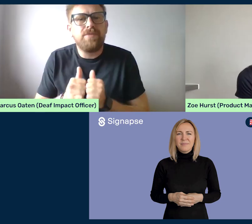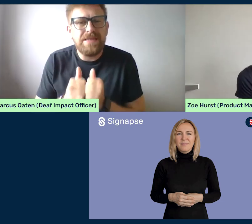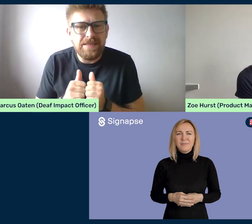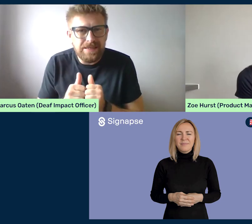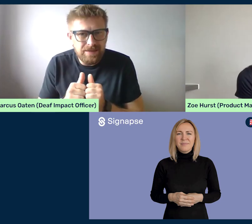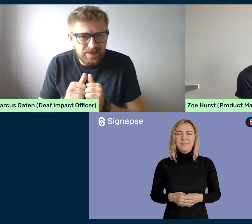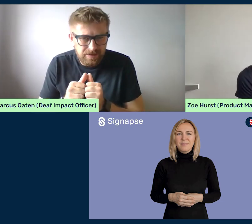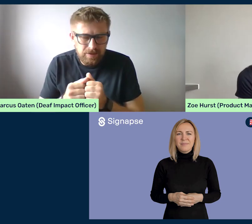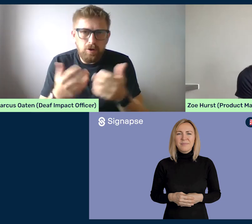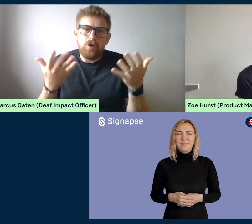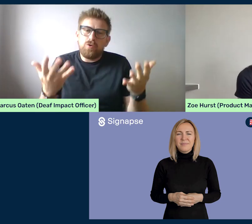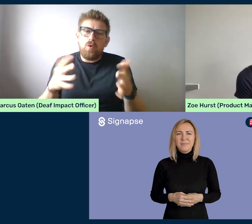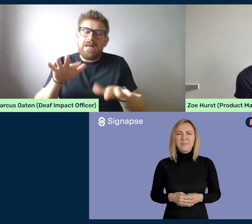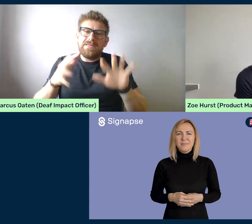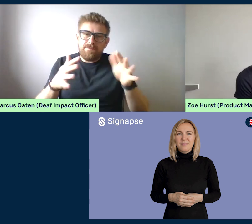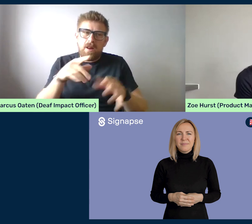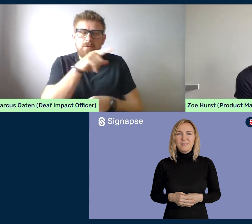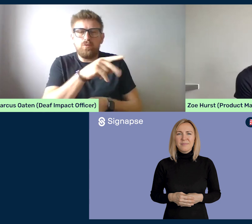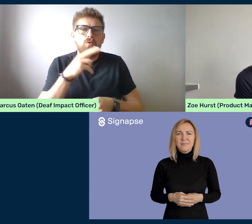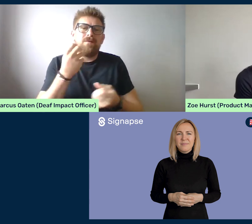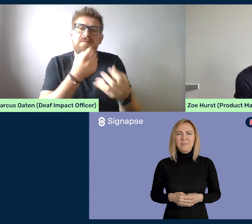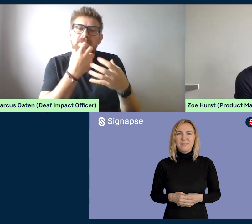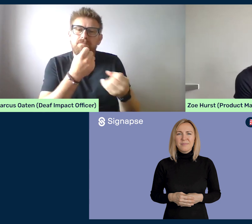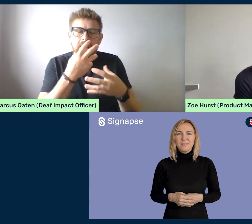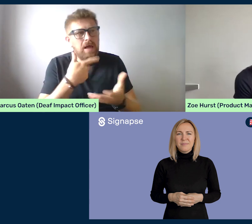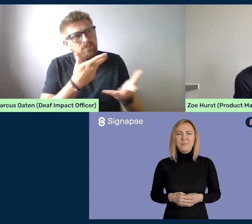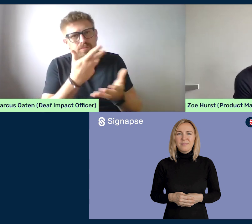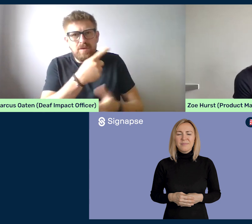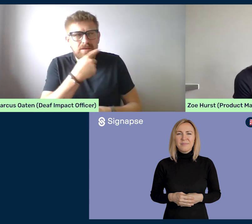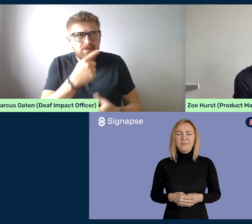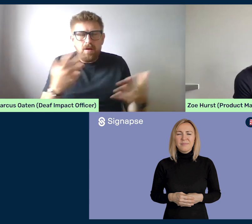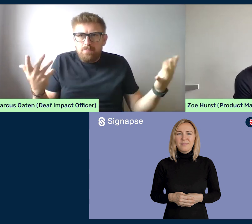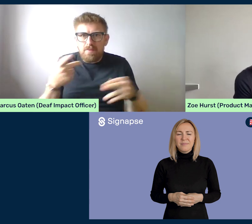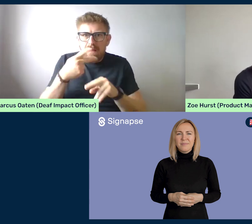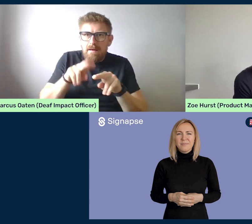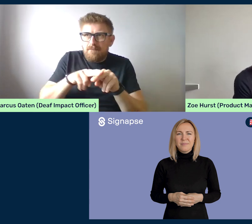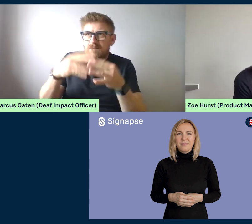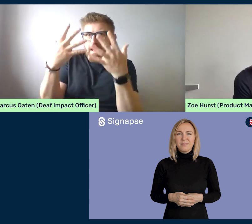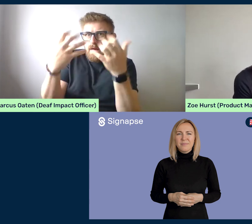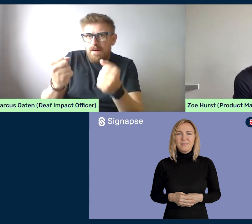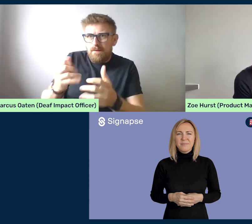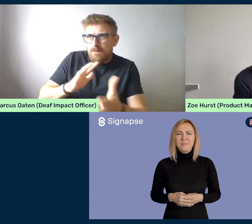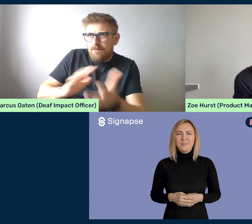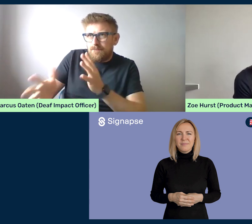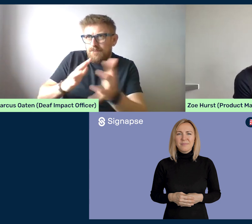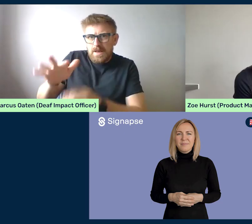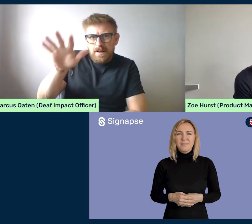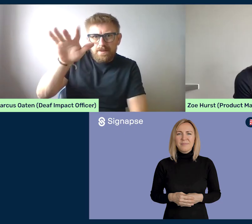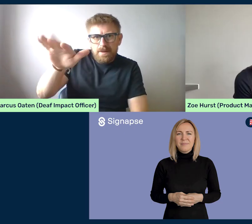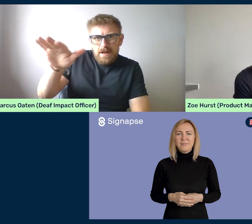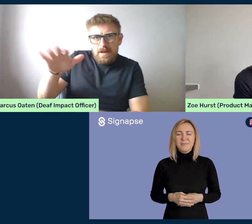out there. It makes people feel appreciated that people have made the effort. So similar to a lot of the feedback